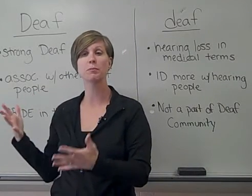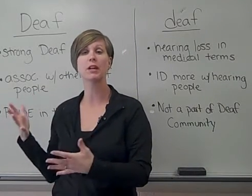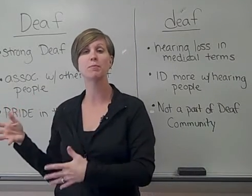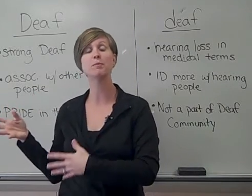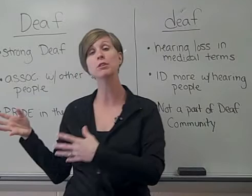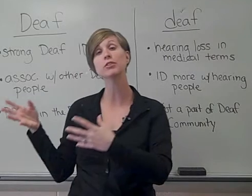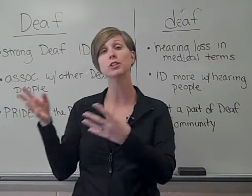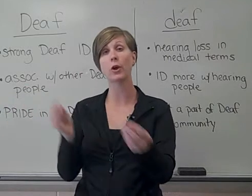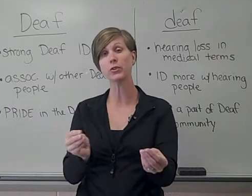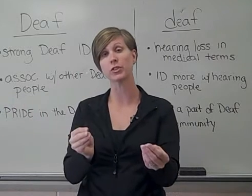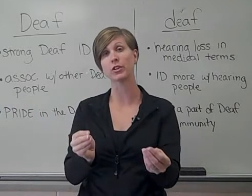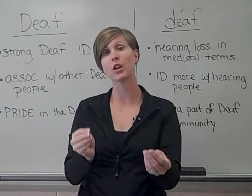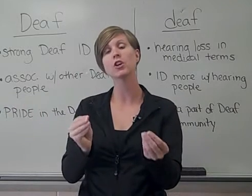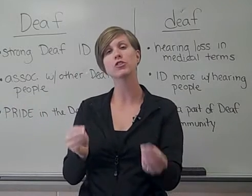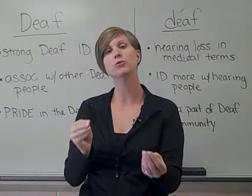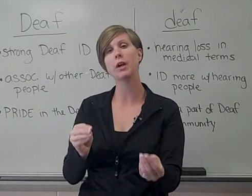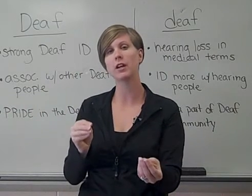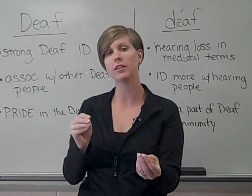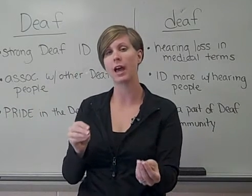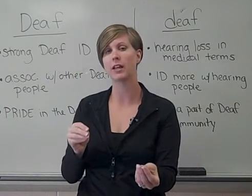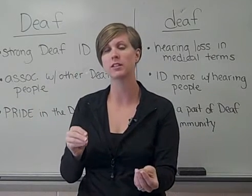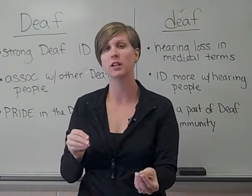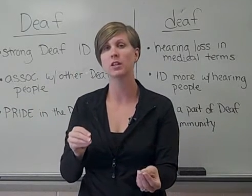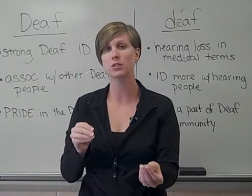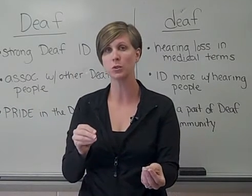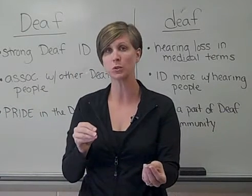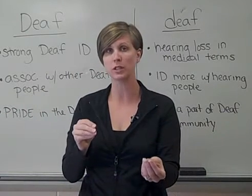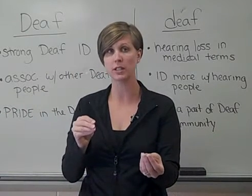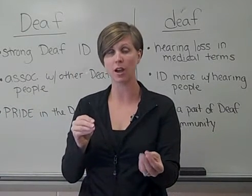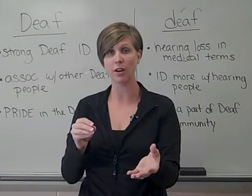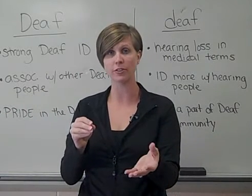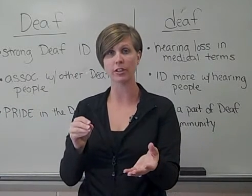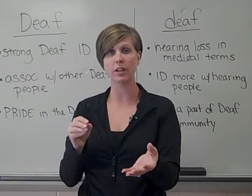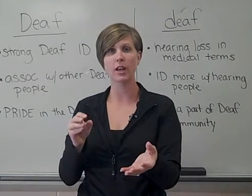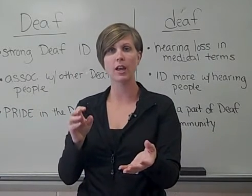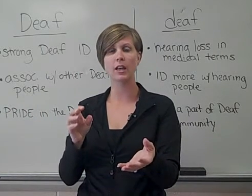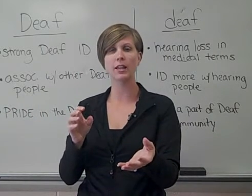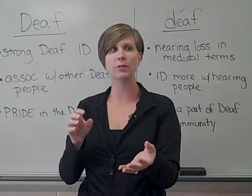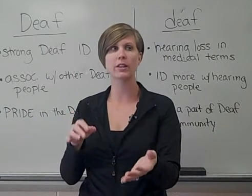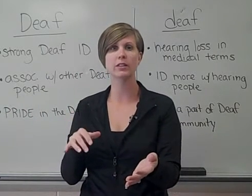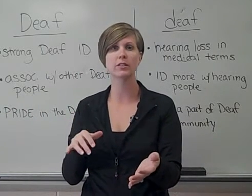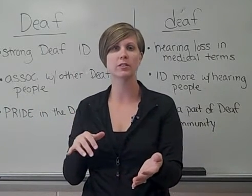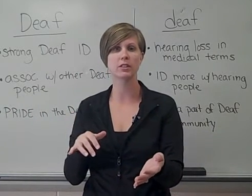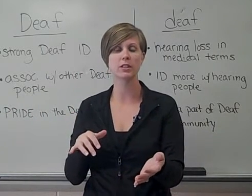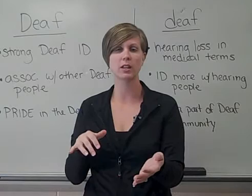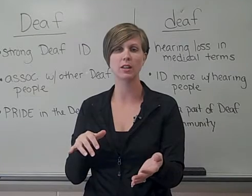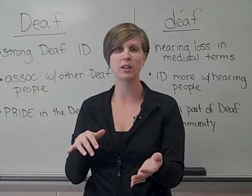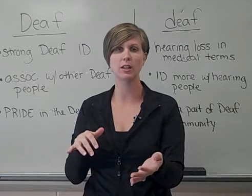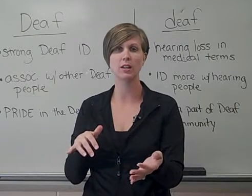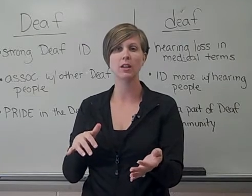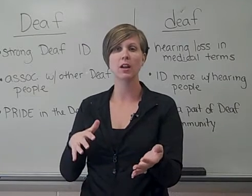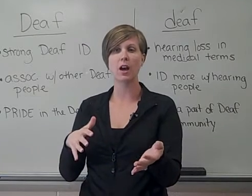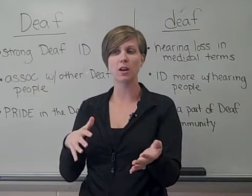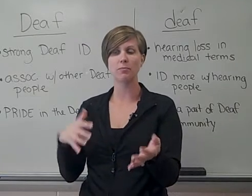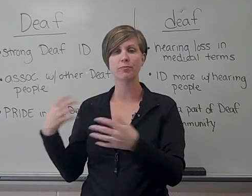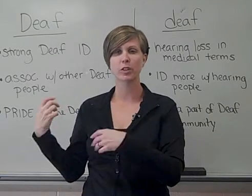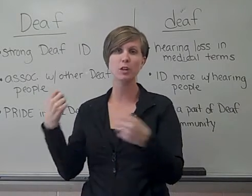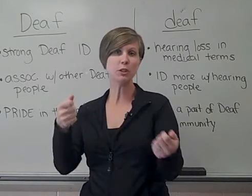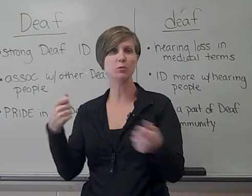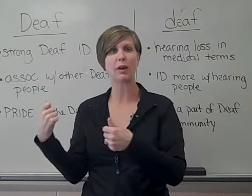to pick up and move closer to where that school is offered, and that way the student can then commute